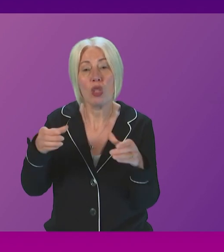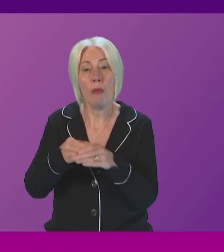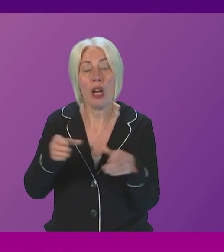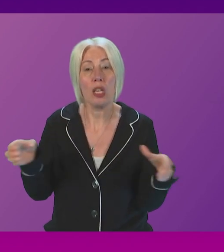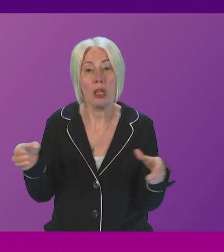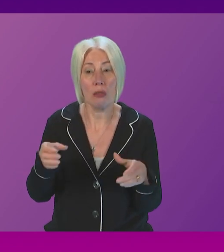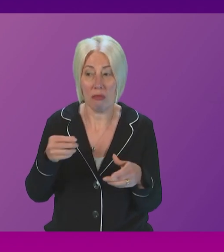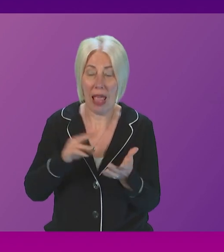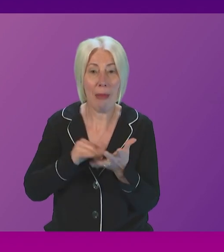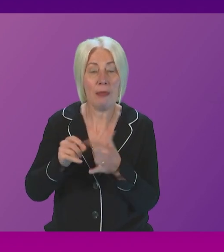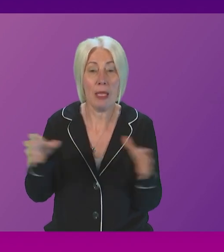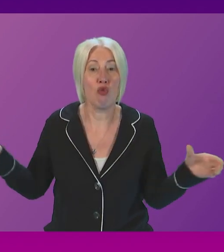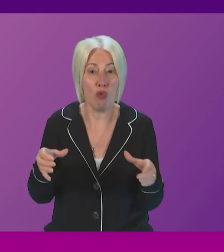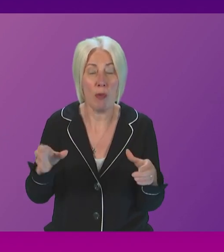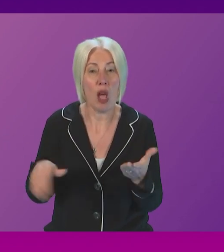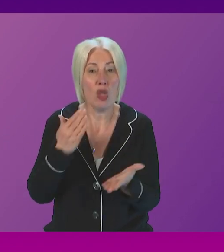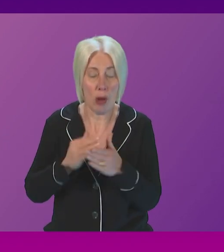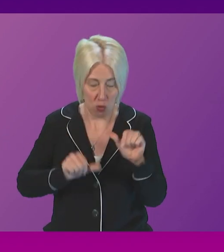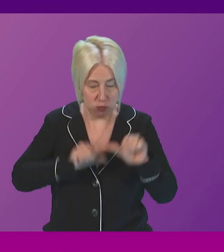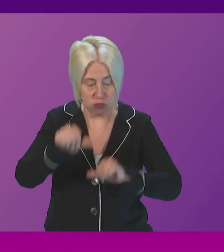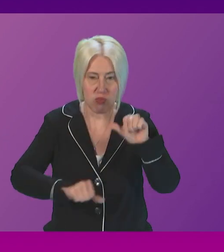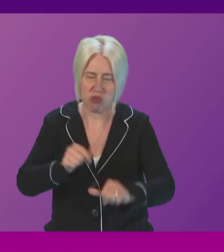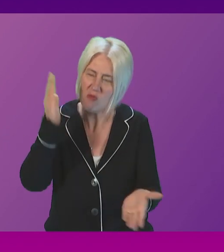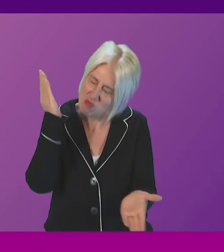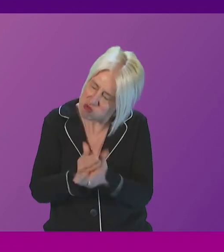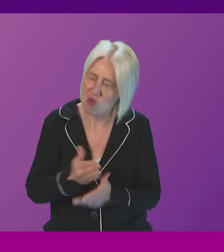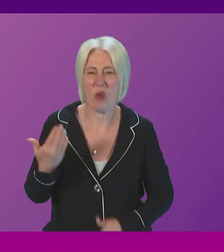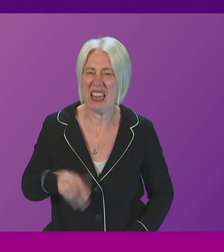MSPs to make this progress that's so sorely needed.